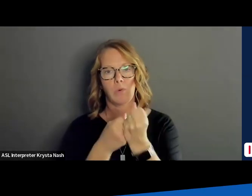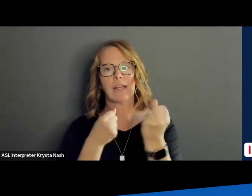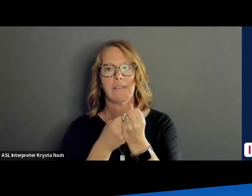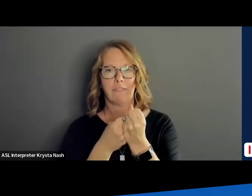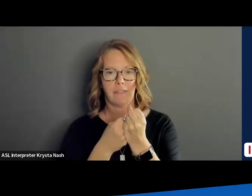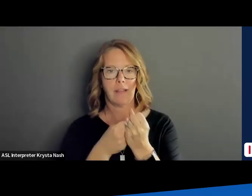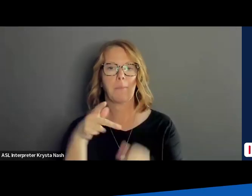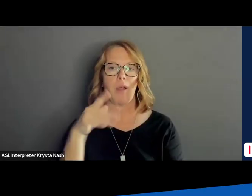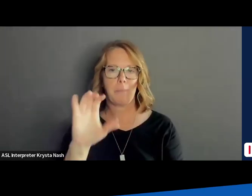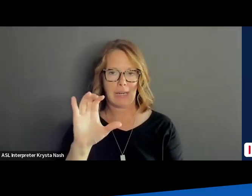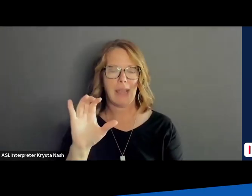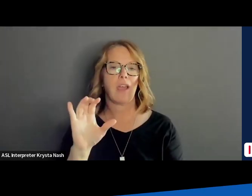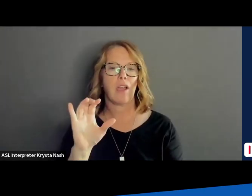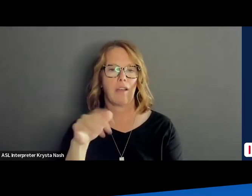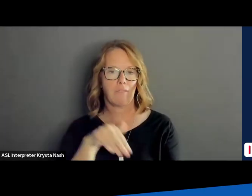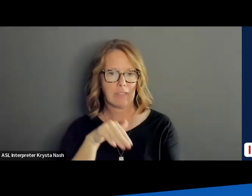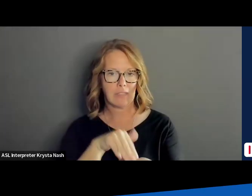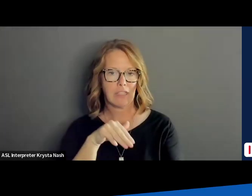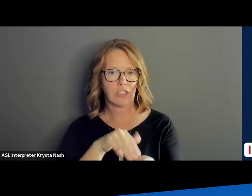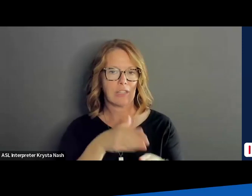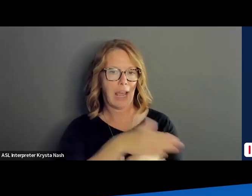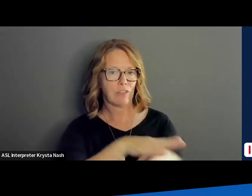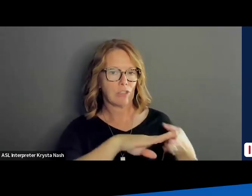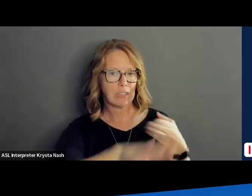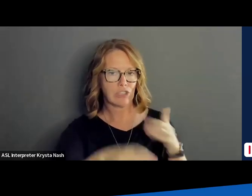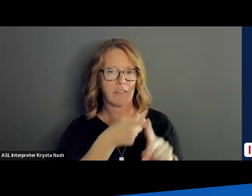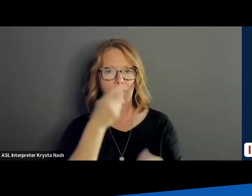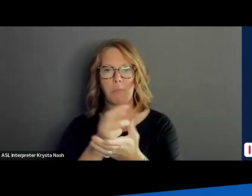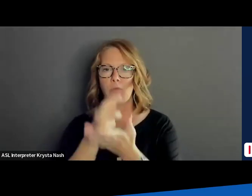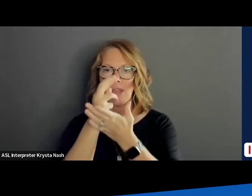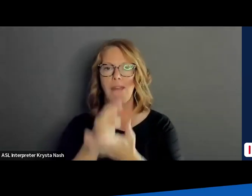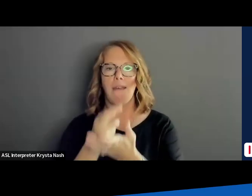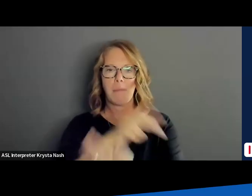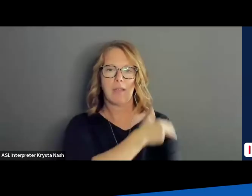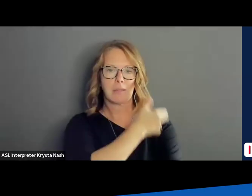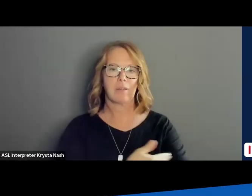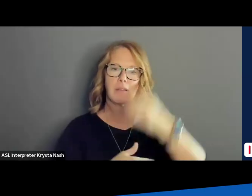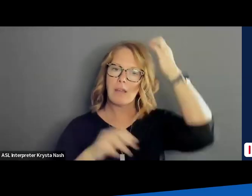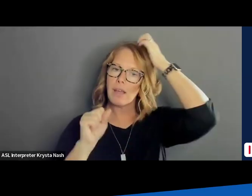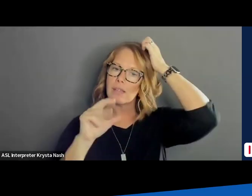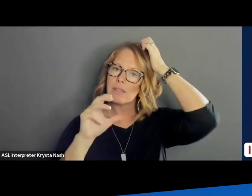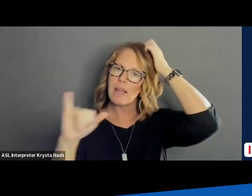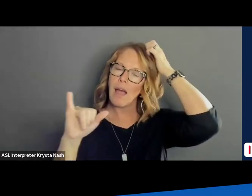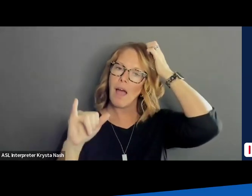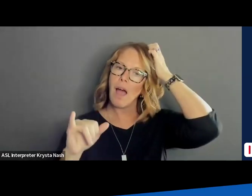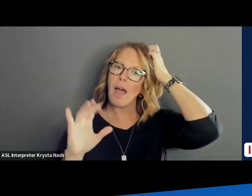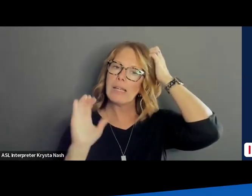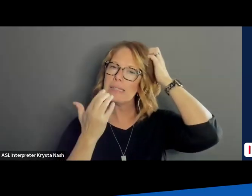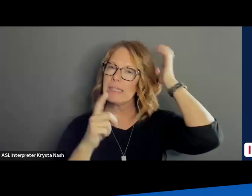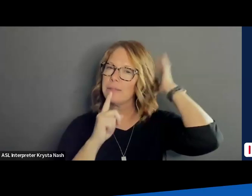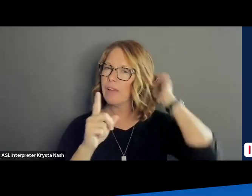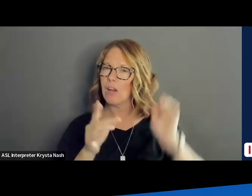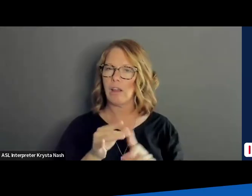care physician upon discharge from the rehab hospital. SEI seems very nuanced, needs an